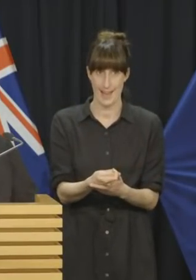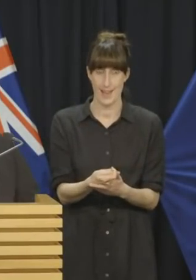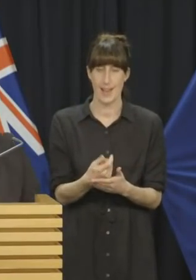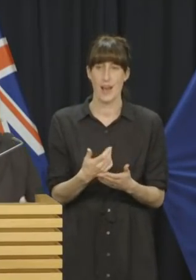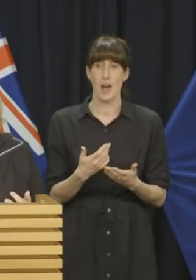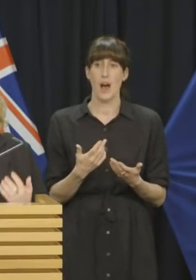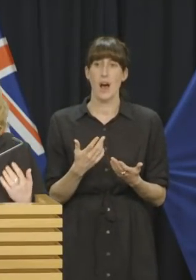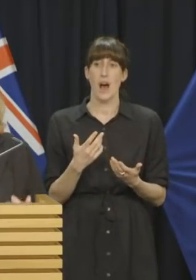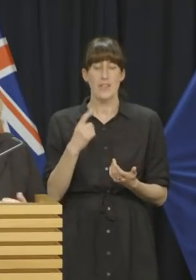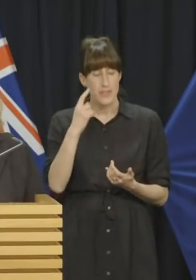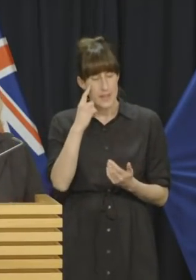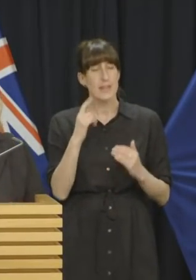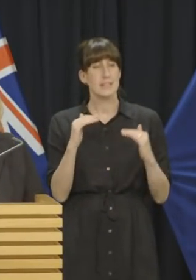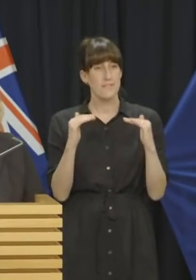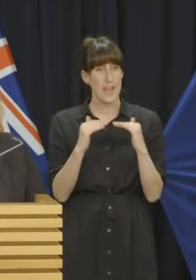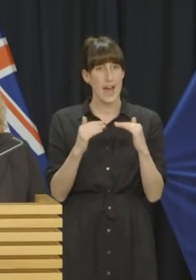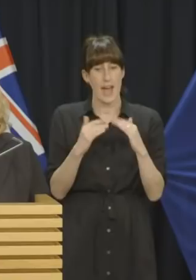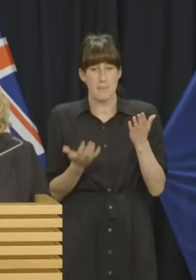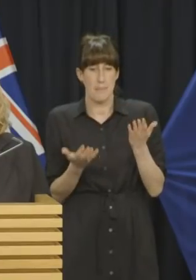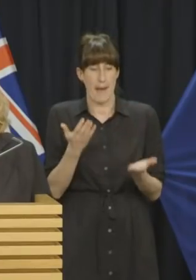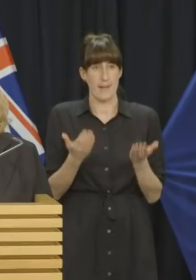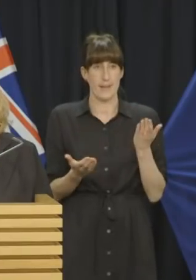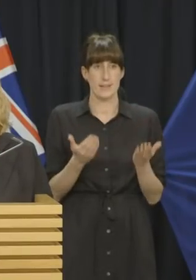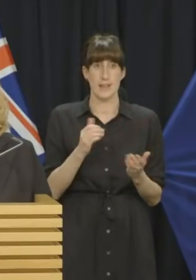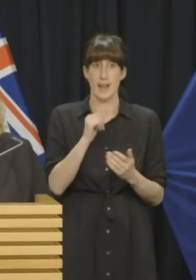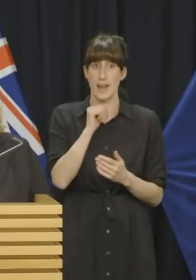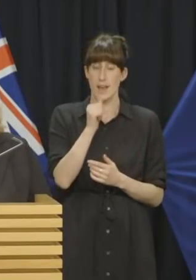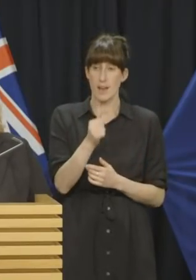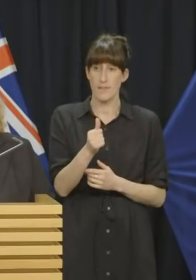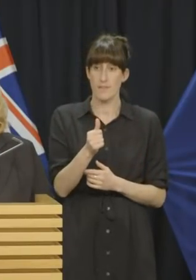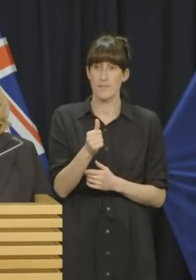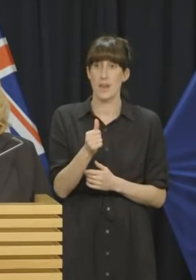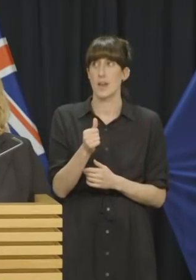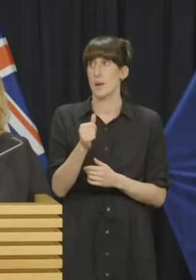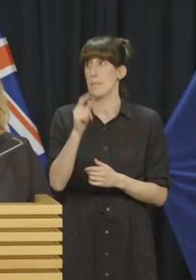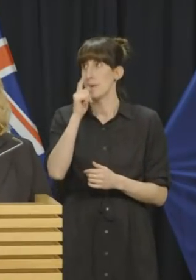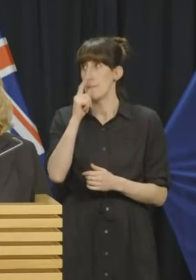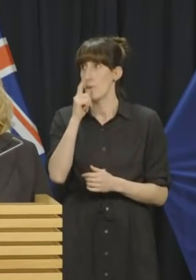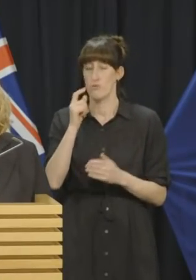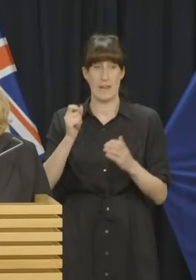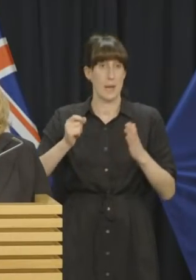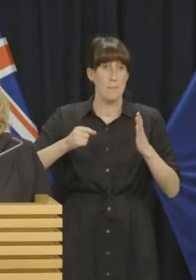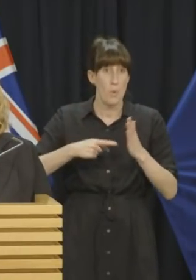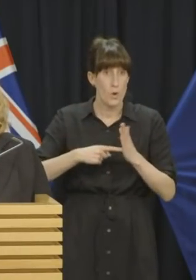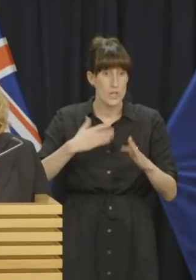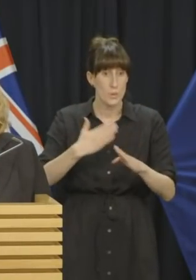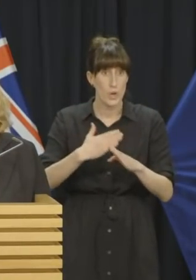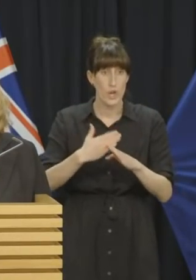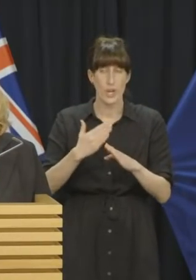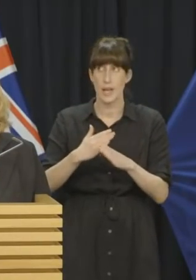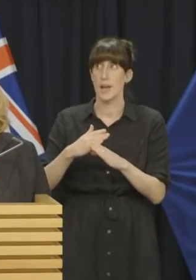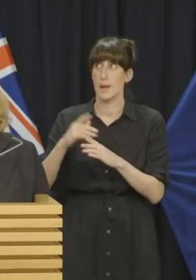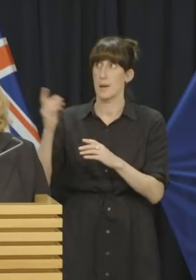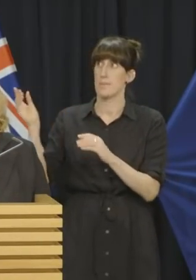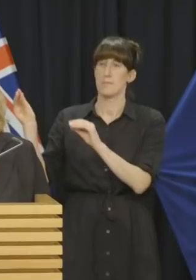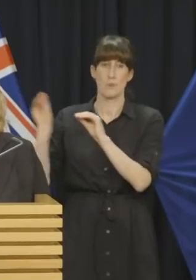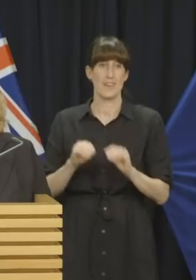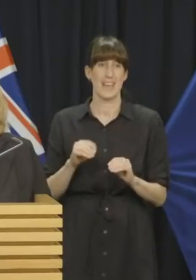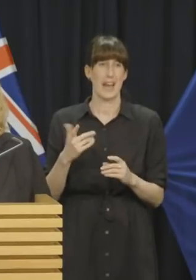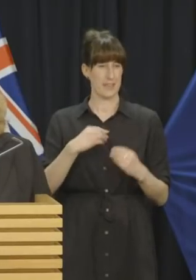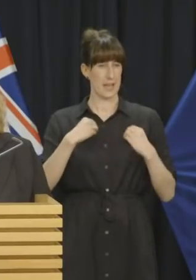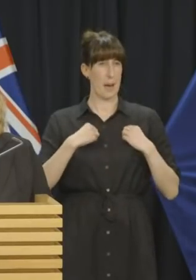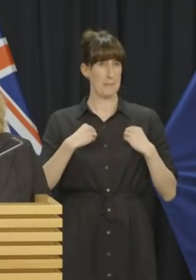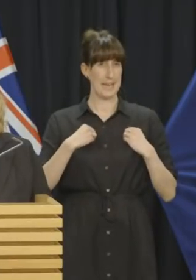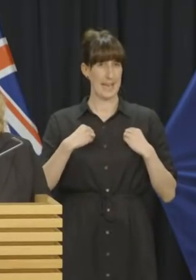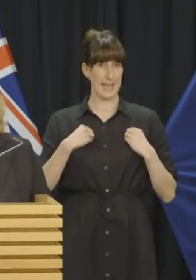is fair and the right balance, that if we're bringing in critical workers, that the companies that are bringing those